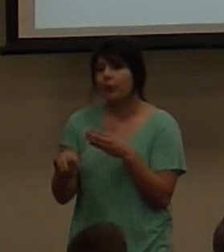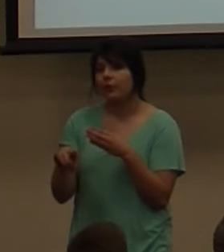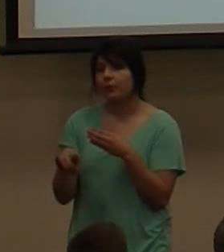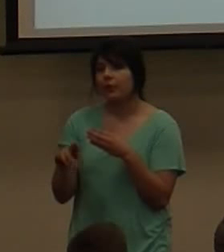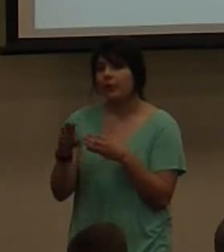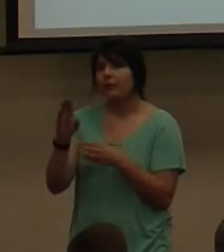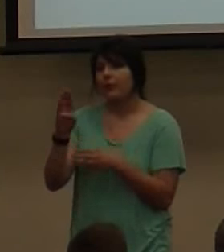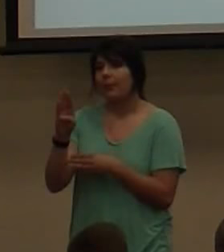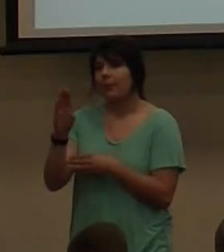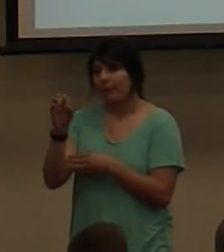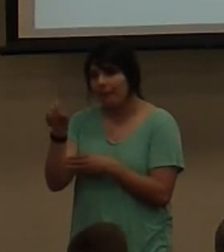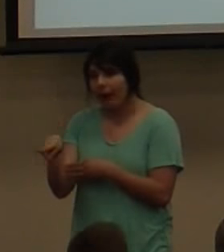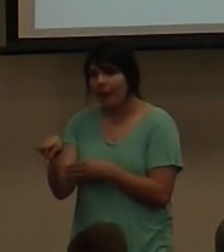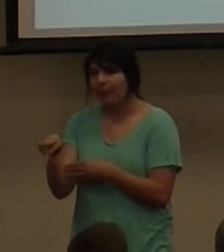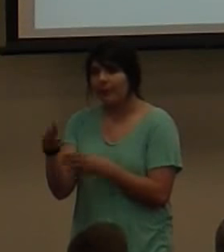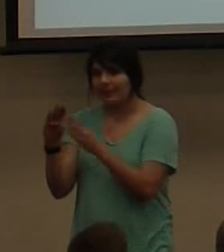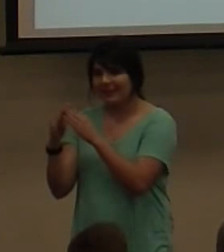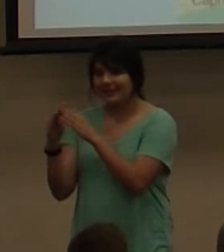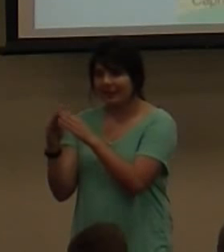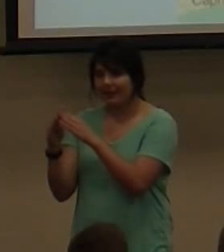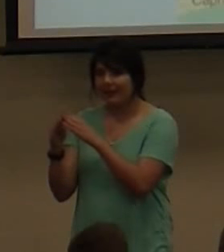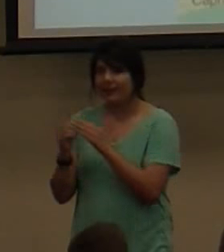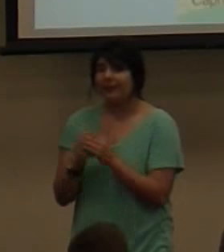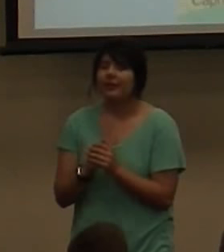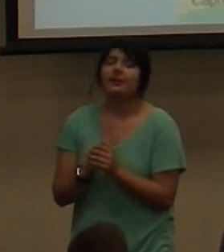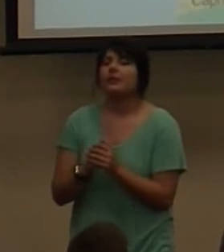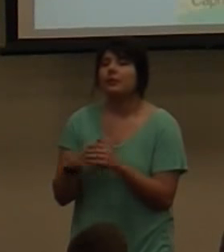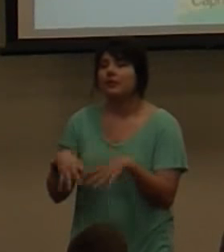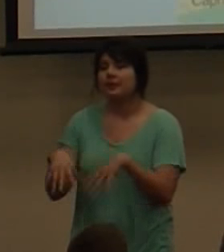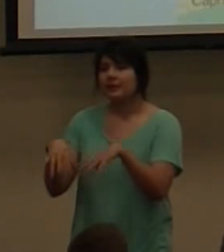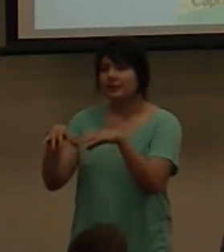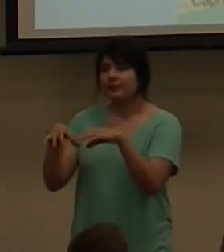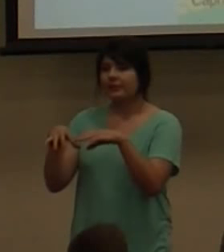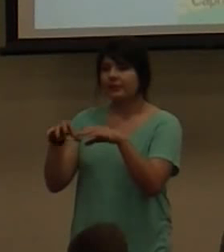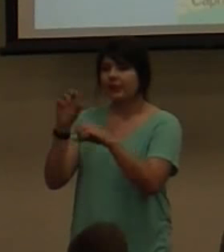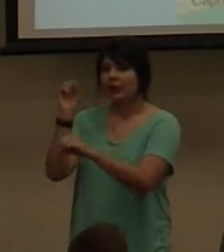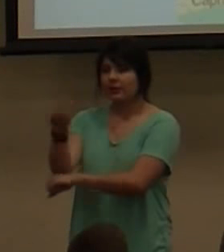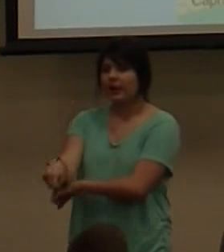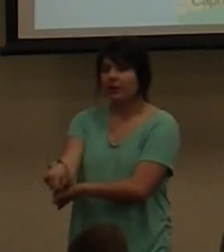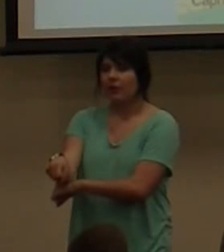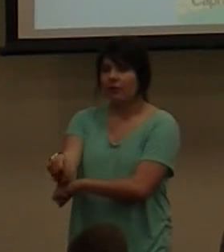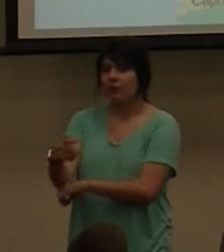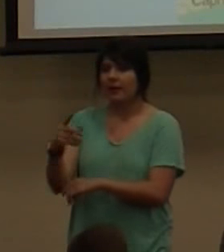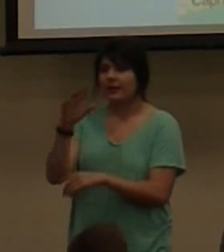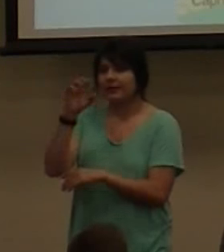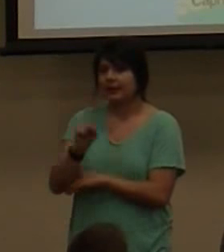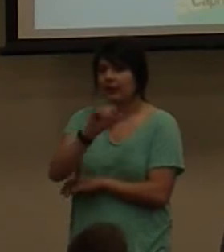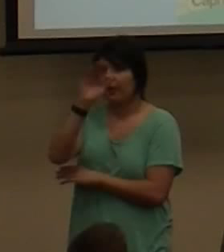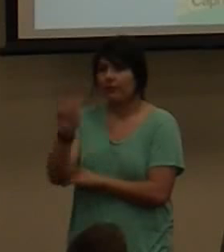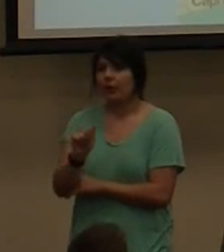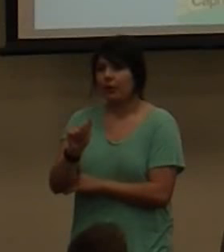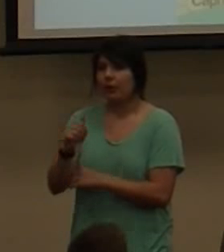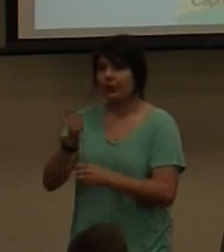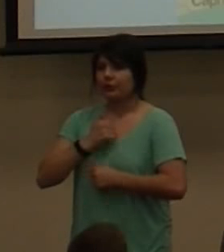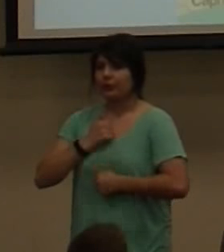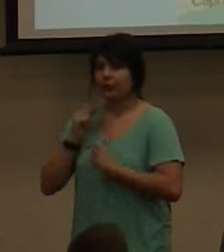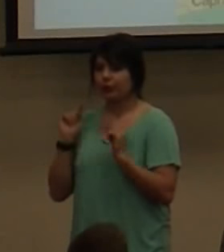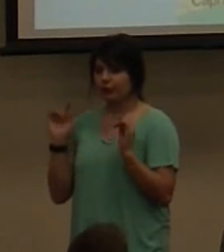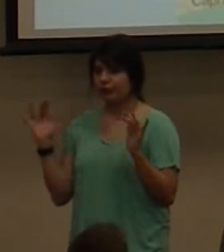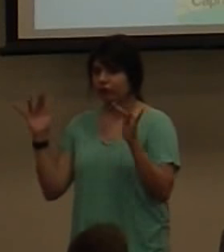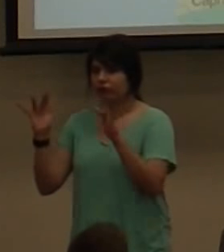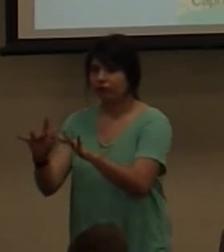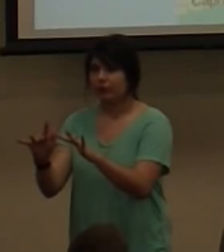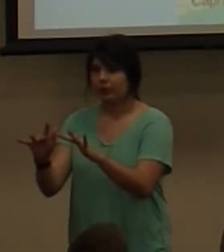Bop being taken over by South Africa with their troops coming in, we were then